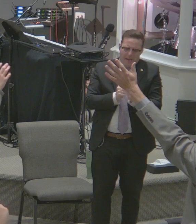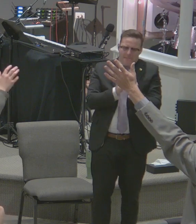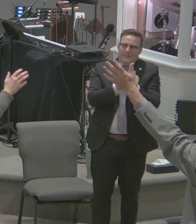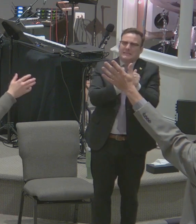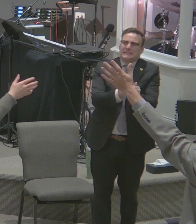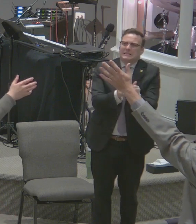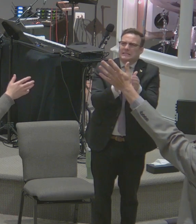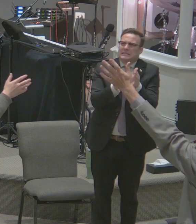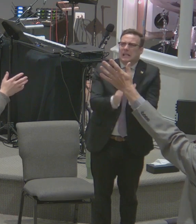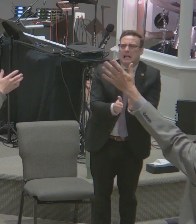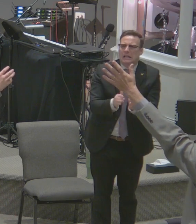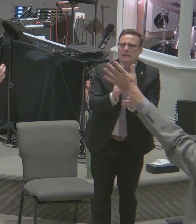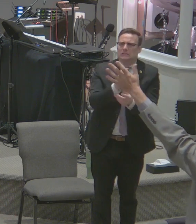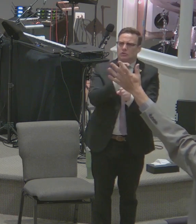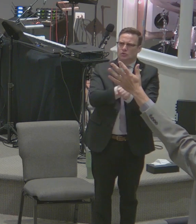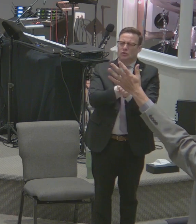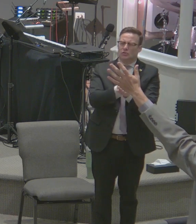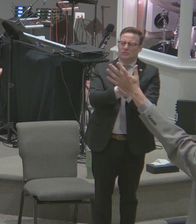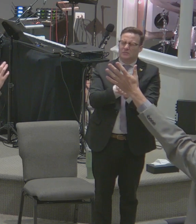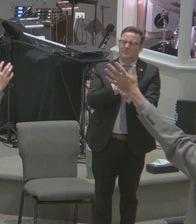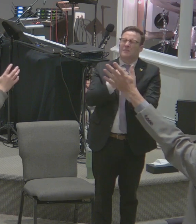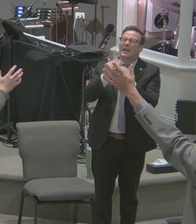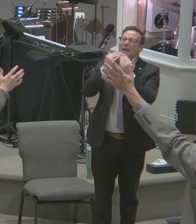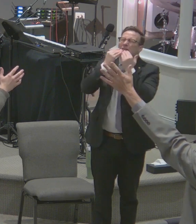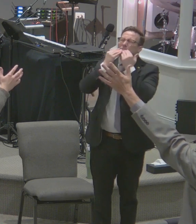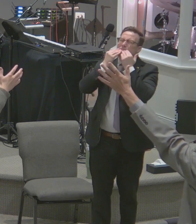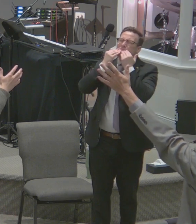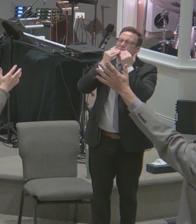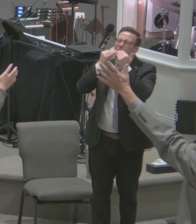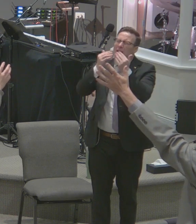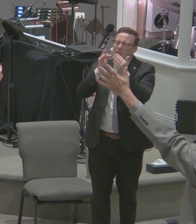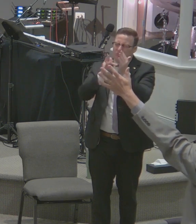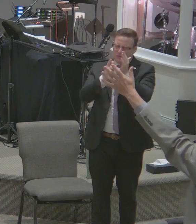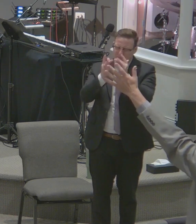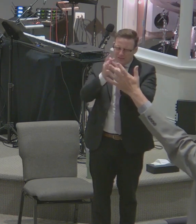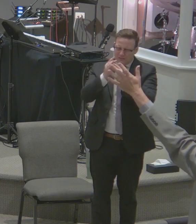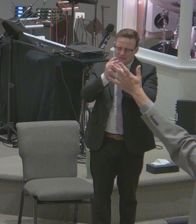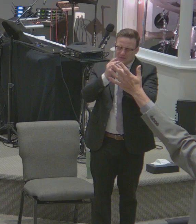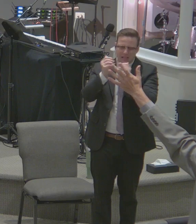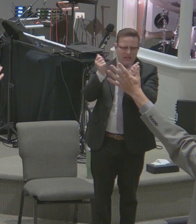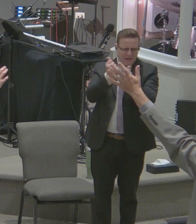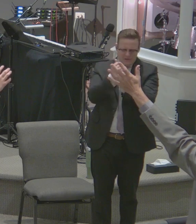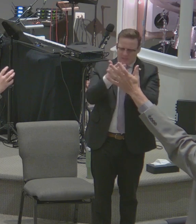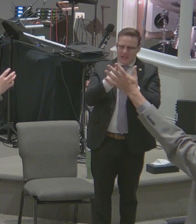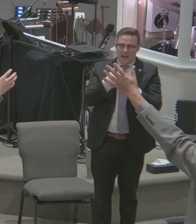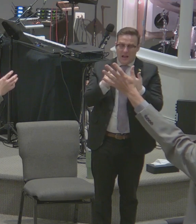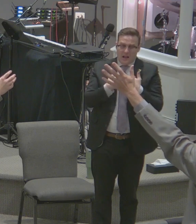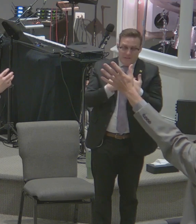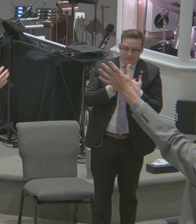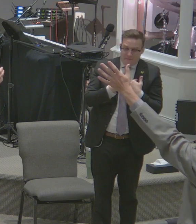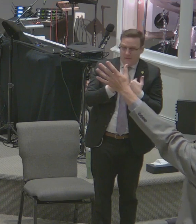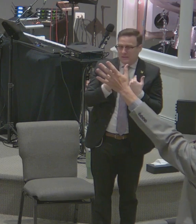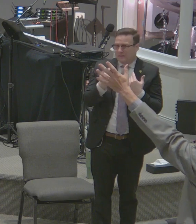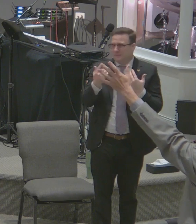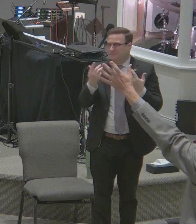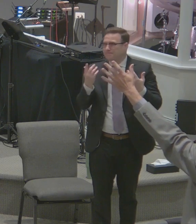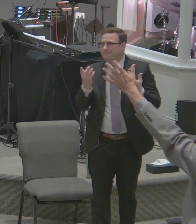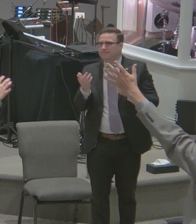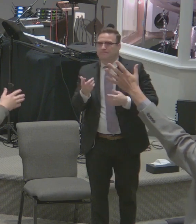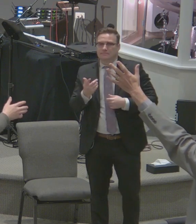God, I thank you, Lord. I give you high honor, Lord, everything that I have, God.